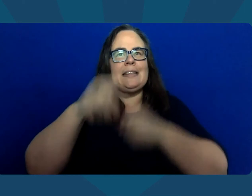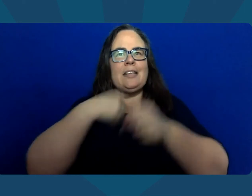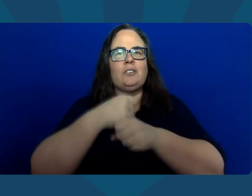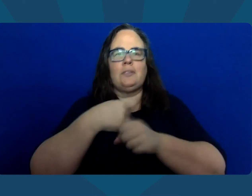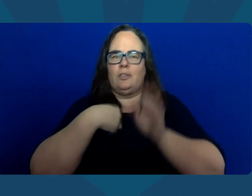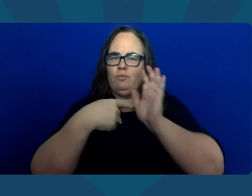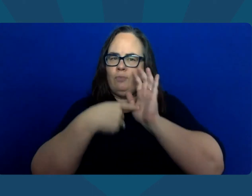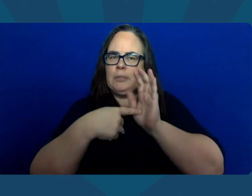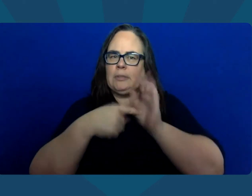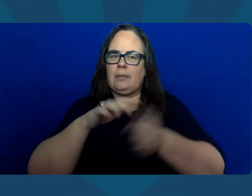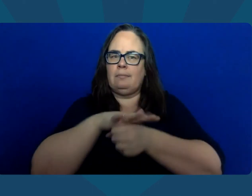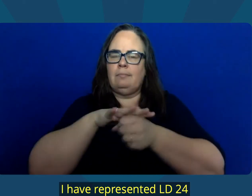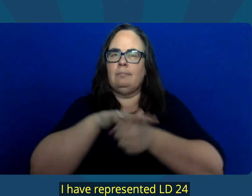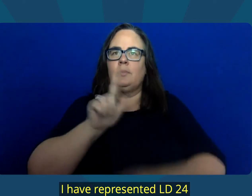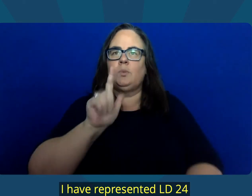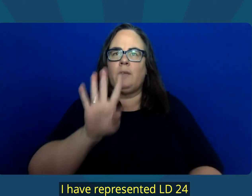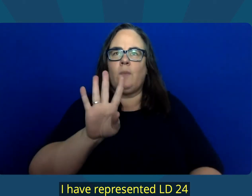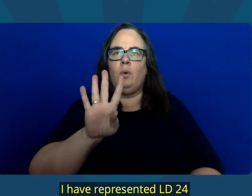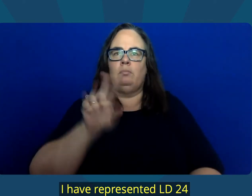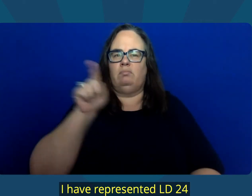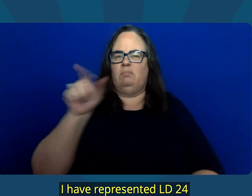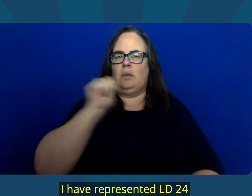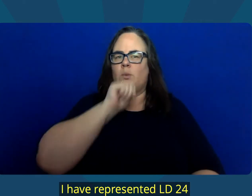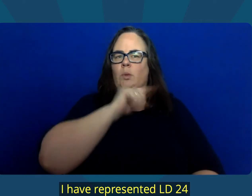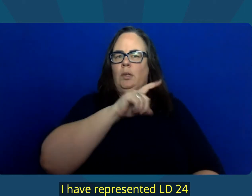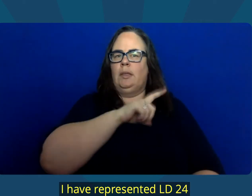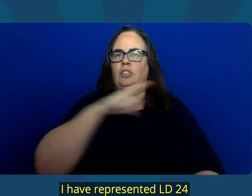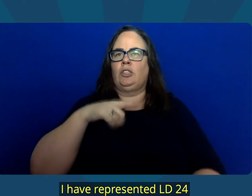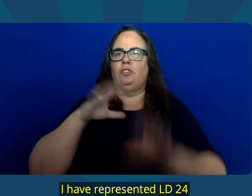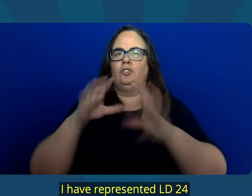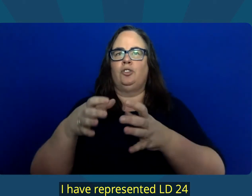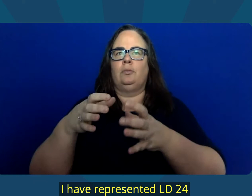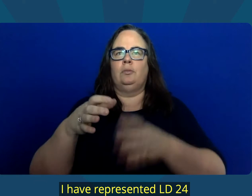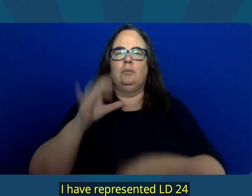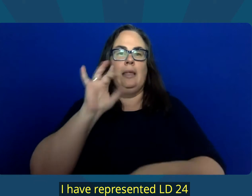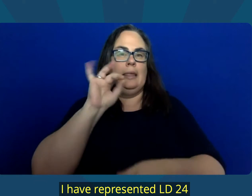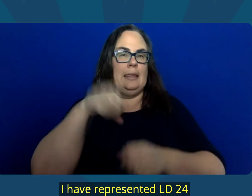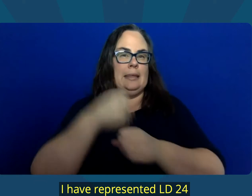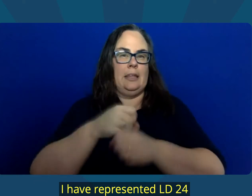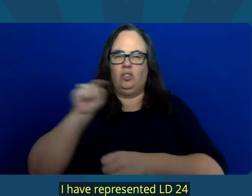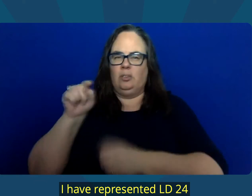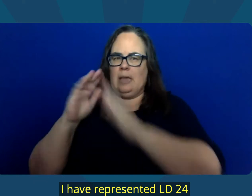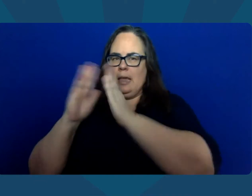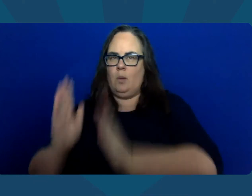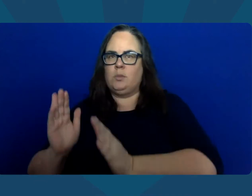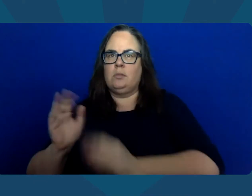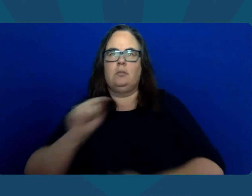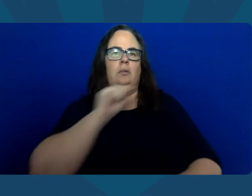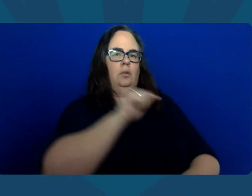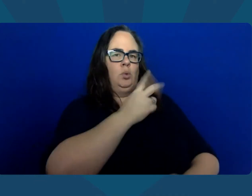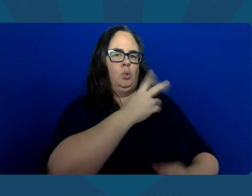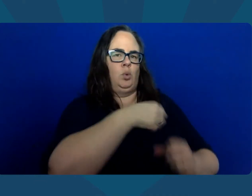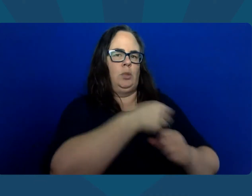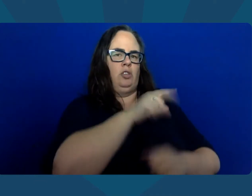For the past 10 years, I have represented LD24 in the Arizona legislature, 8 years